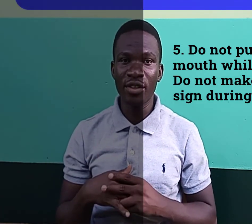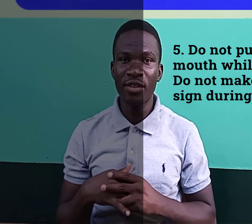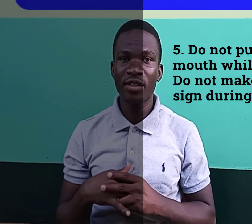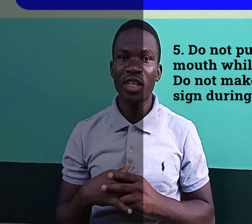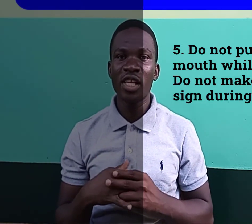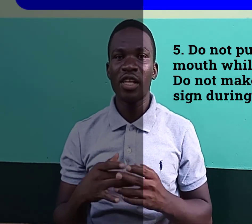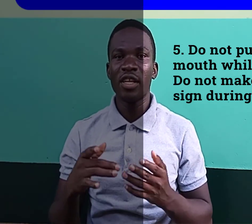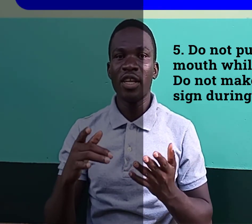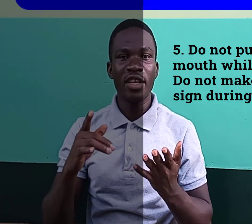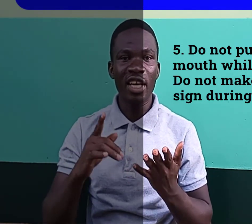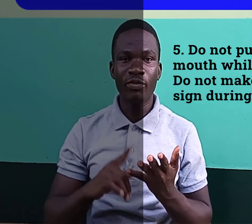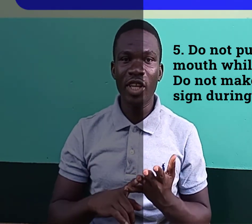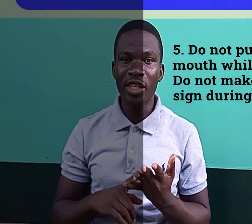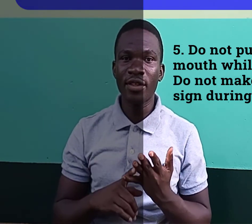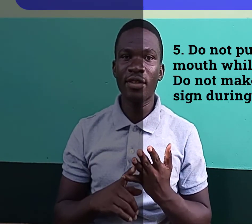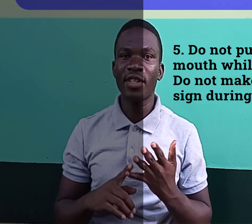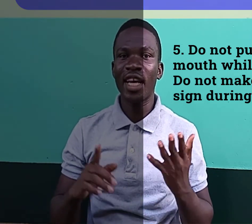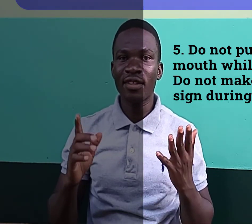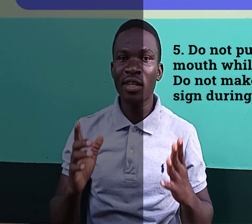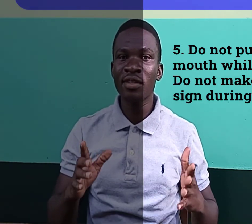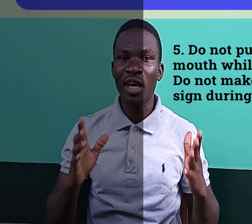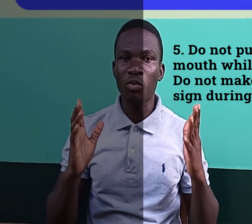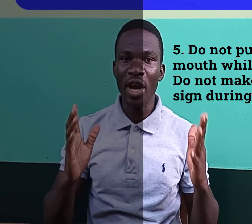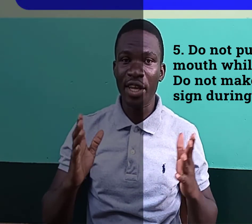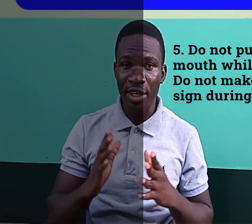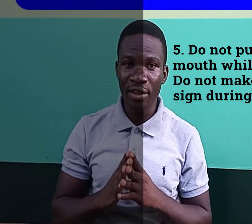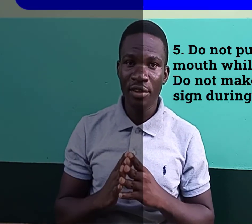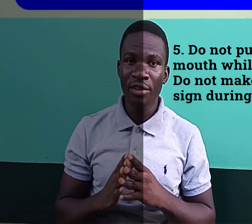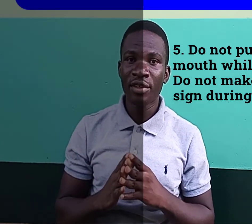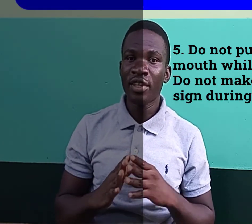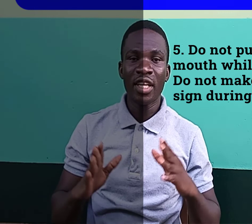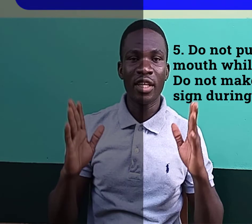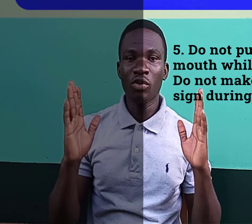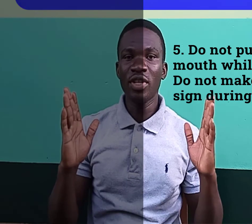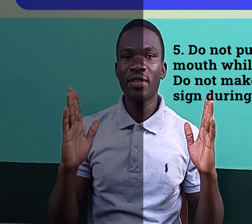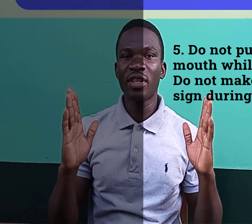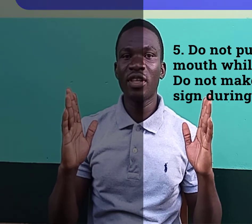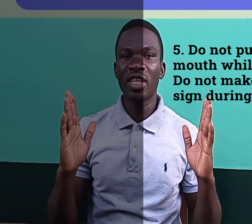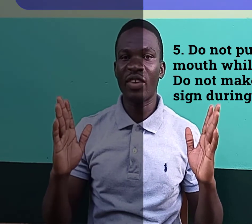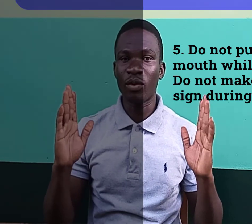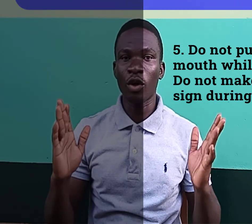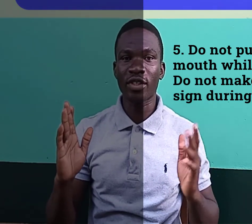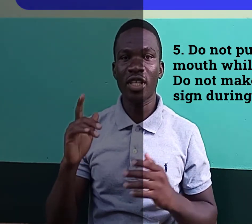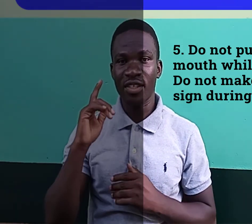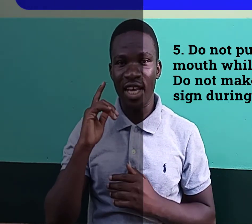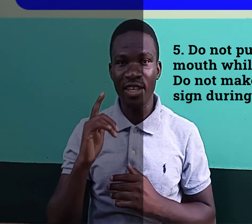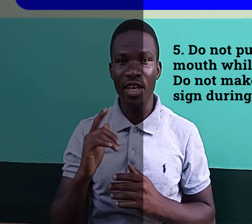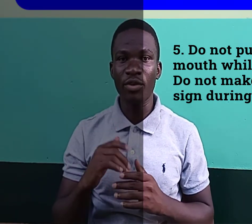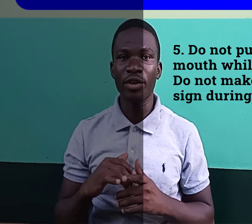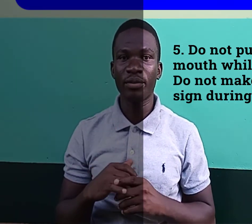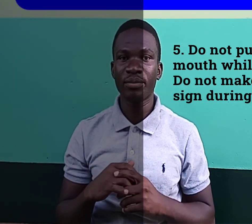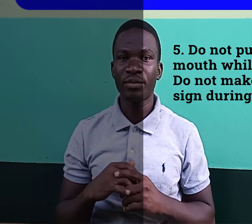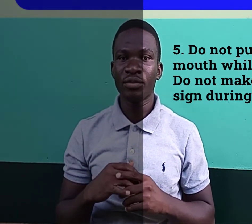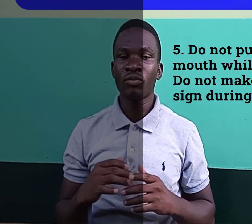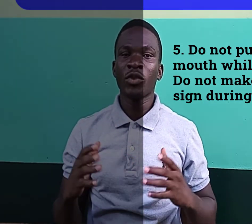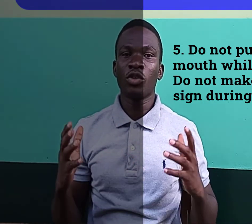beings, their feelings, their senses are working. The only thing they have lost is their hearing.